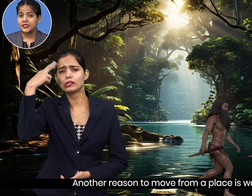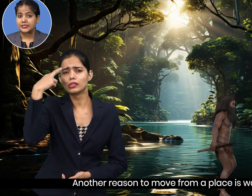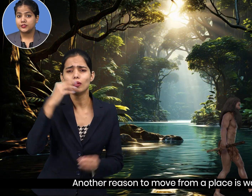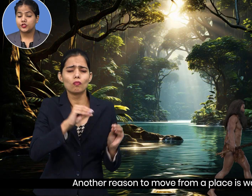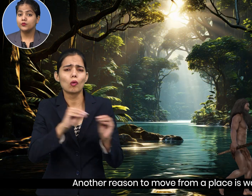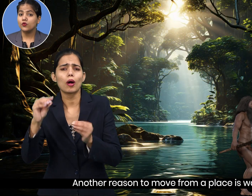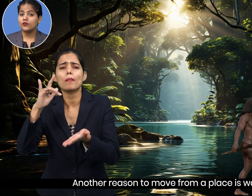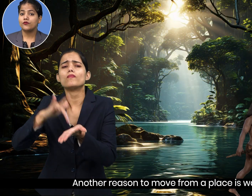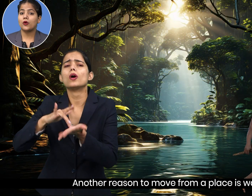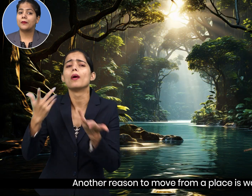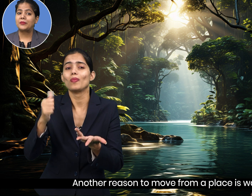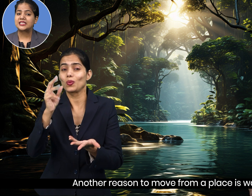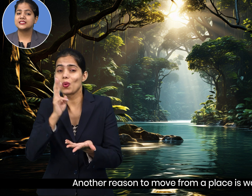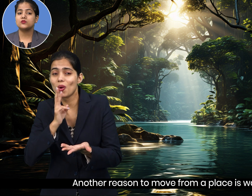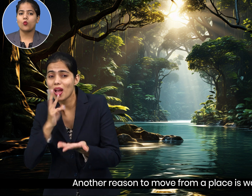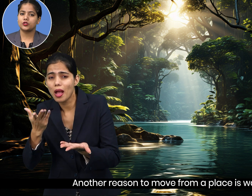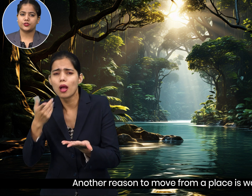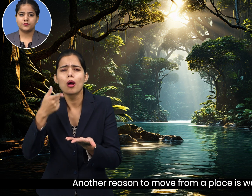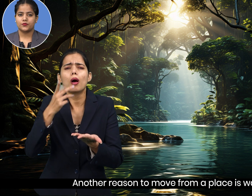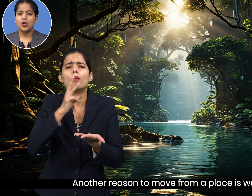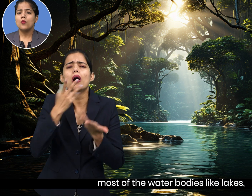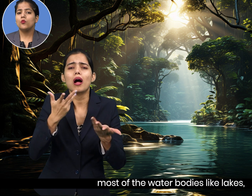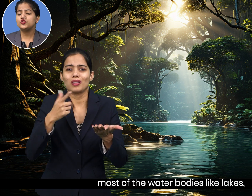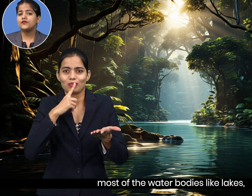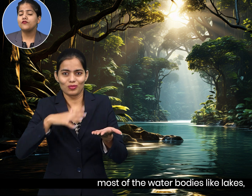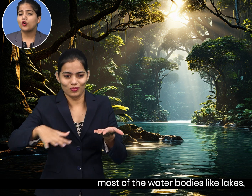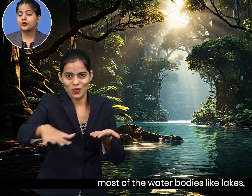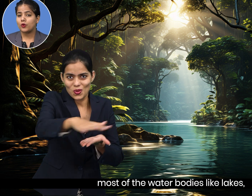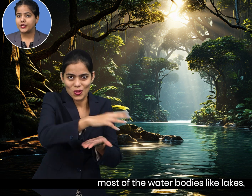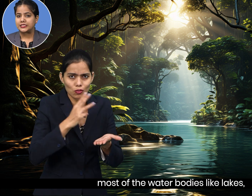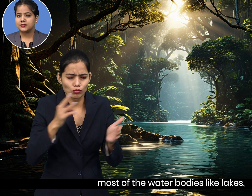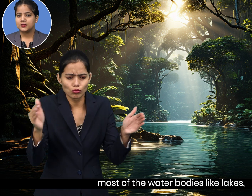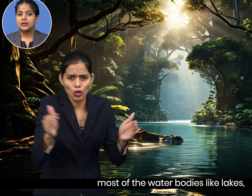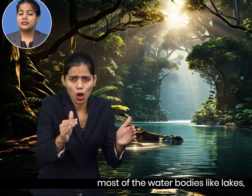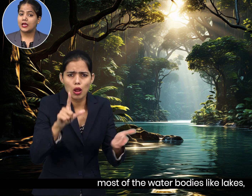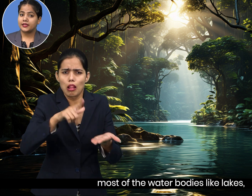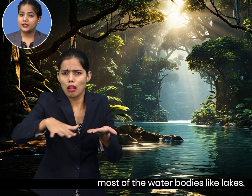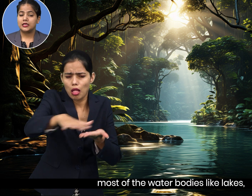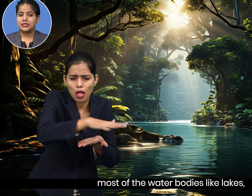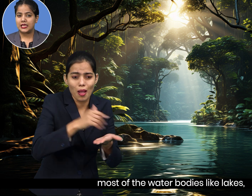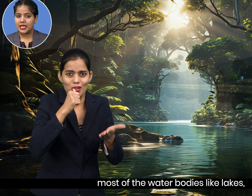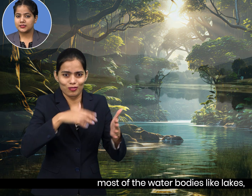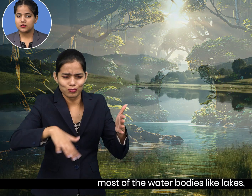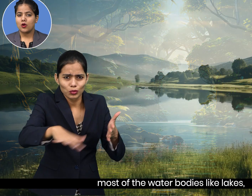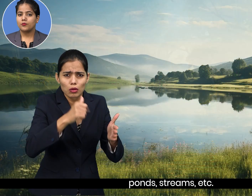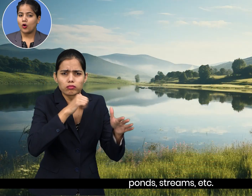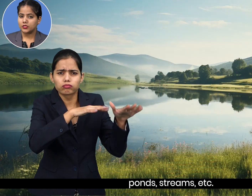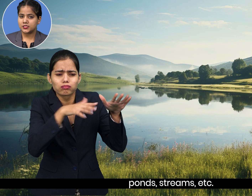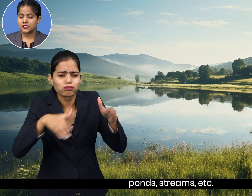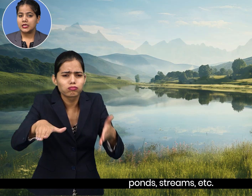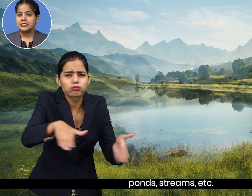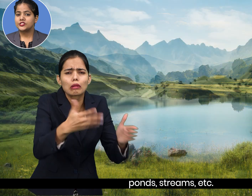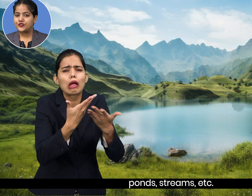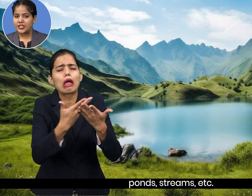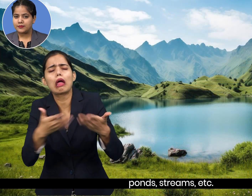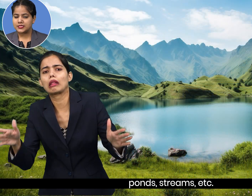Another reason to move from a place is water. Most of the water bodies like lakes,